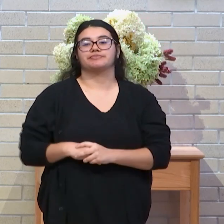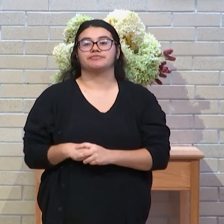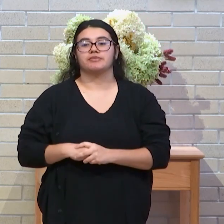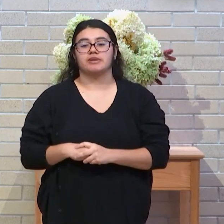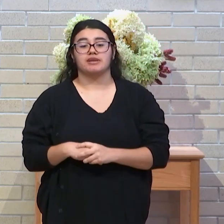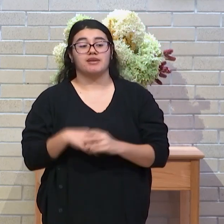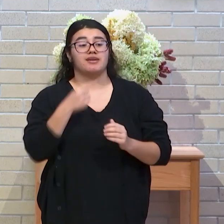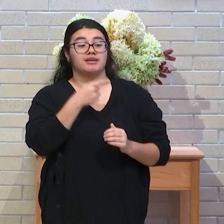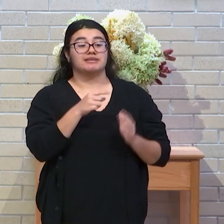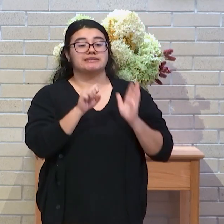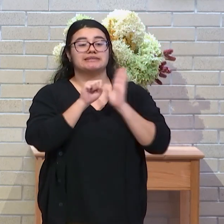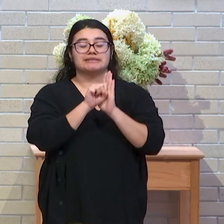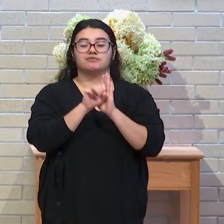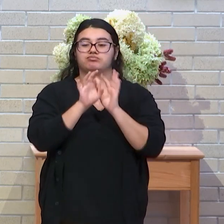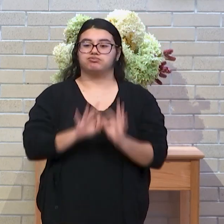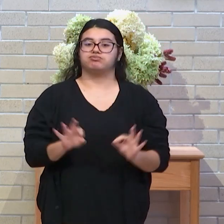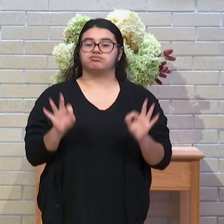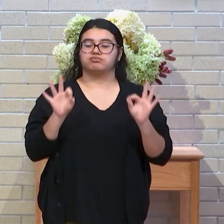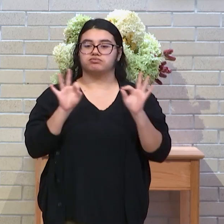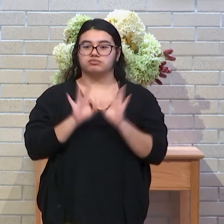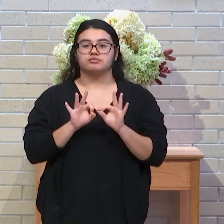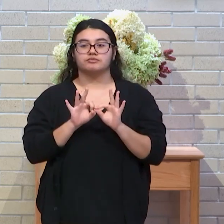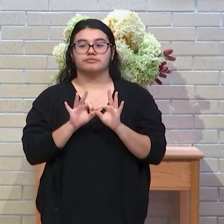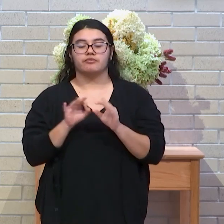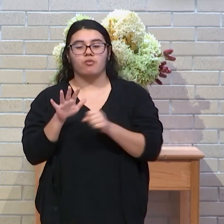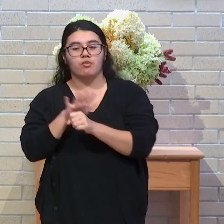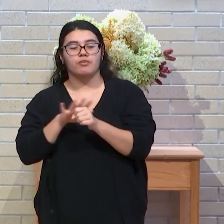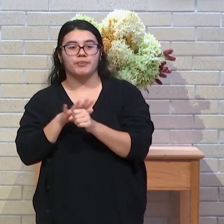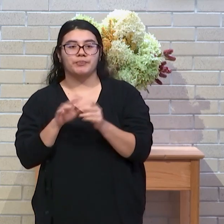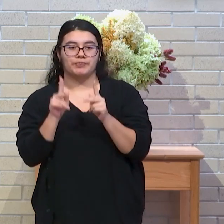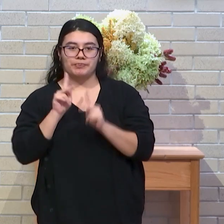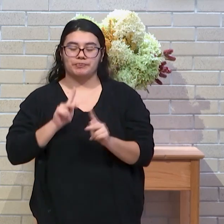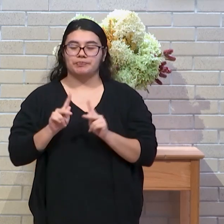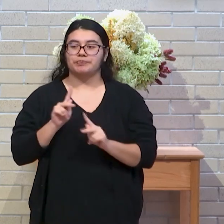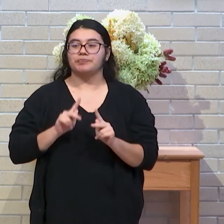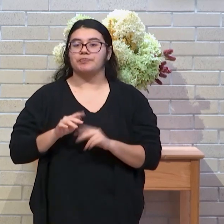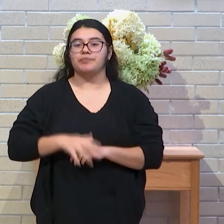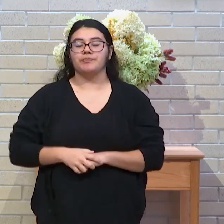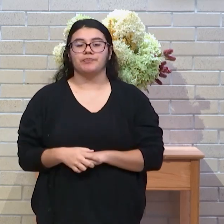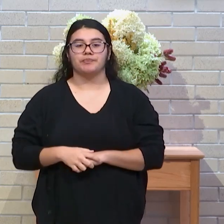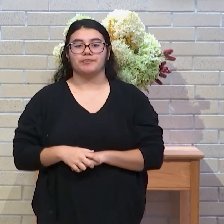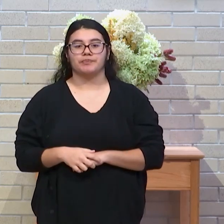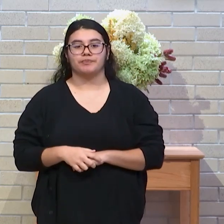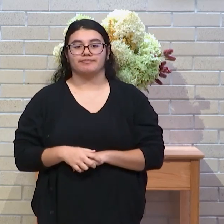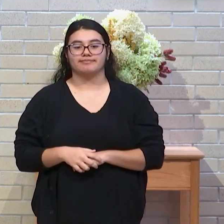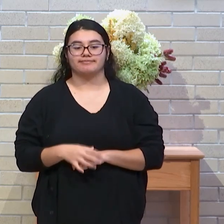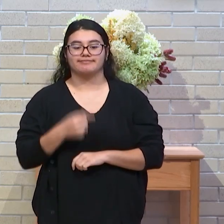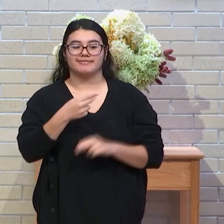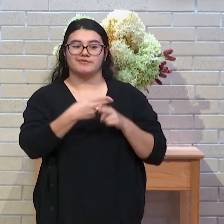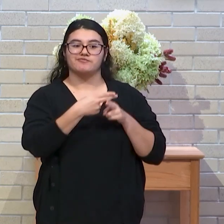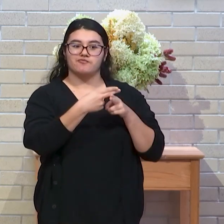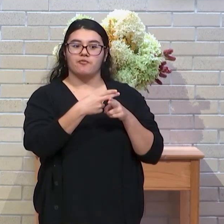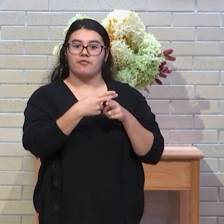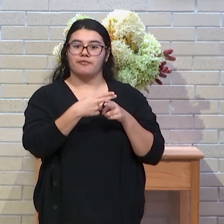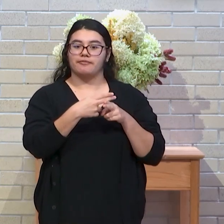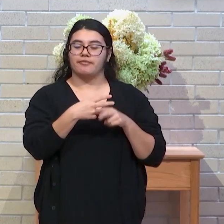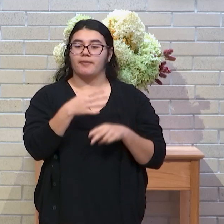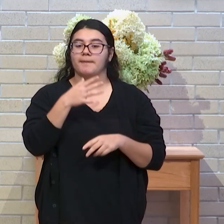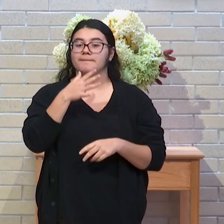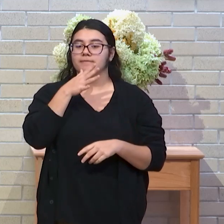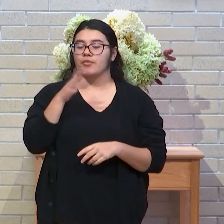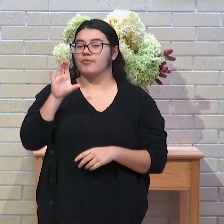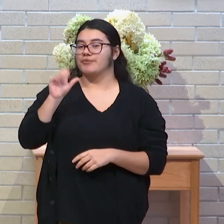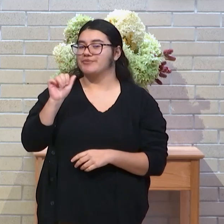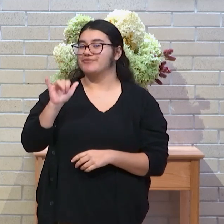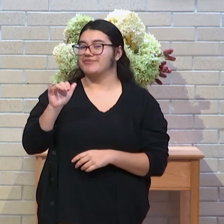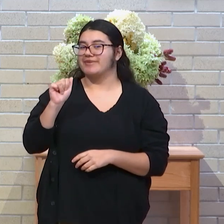for the people of Cayambe. It's seen as this protector, people literally referring to it as Mama Cayambe. I badly